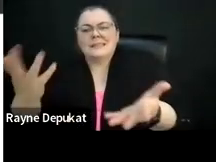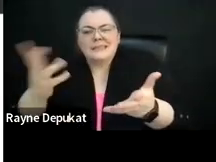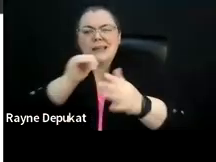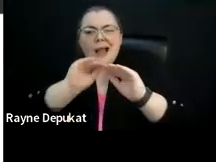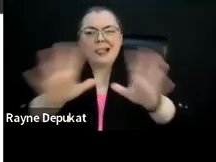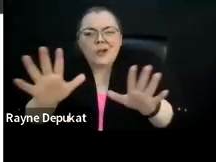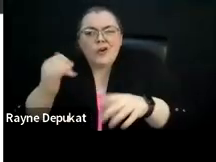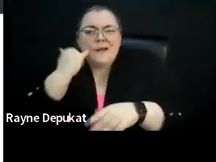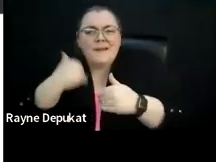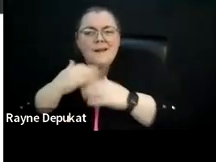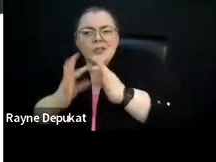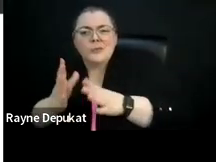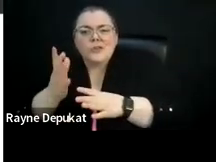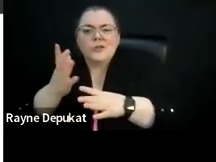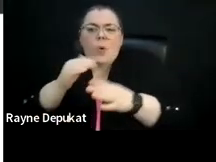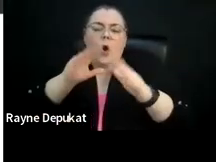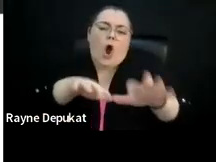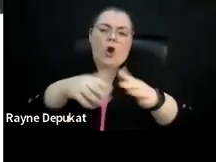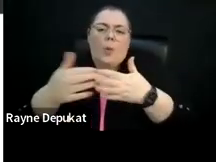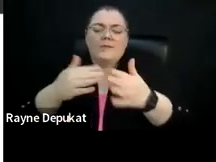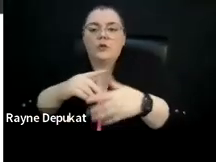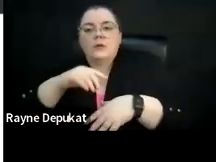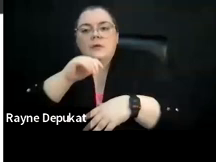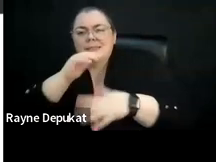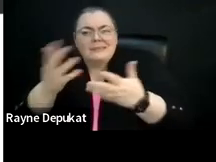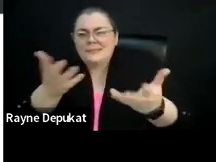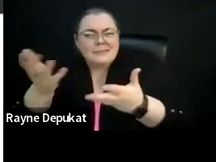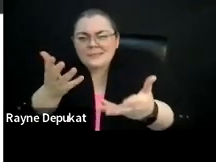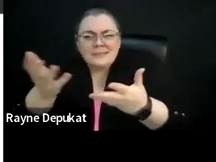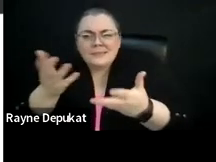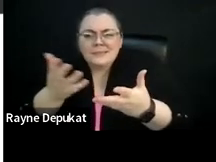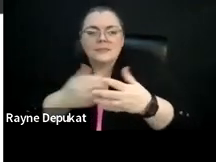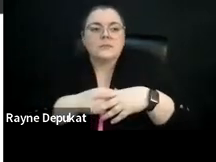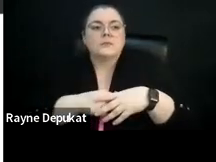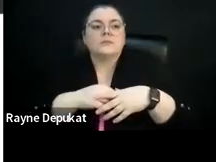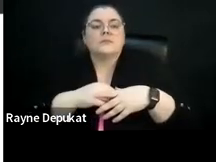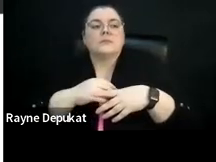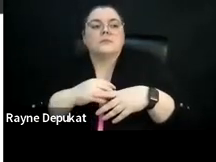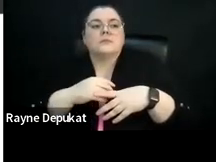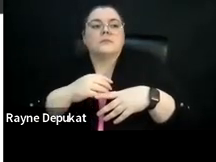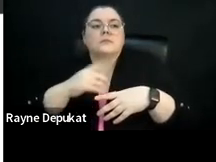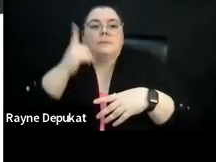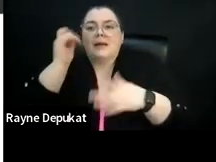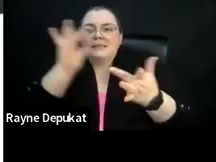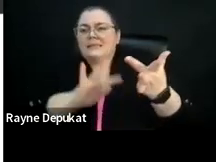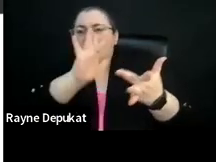The problem with requesters is they're not clear if they have an interpreter or cart or accessibility. They're unclear if